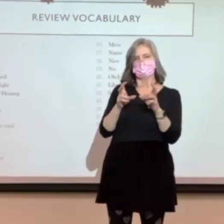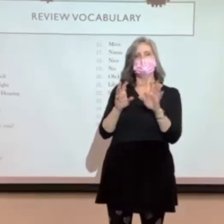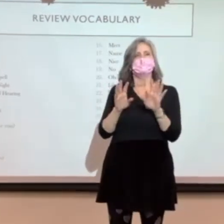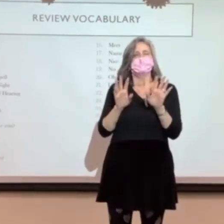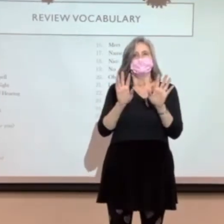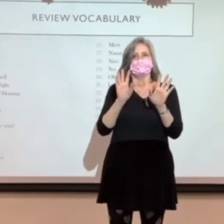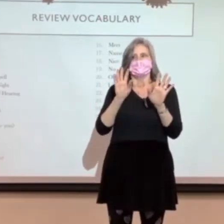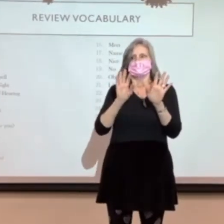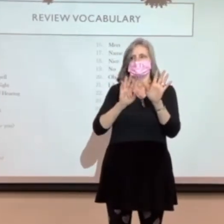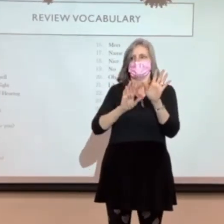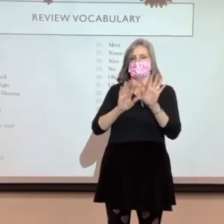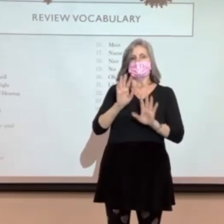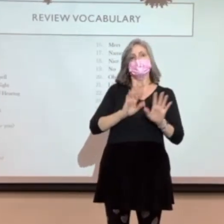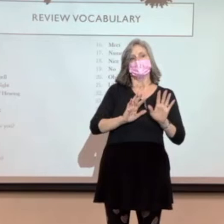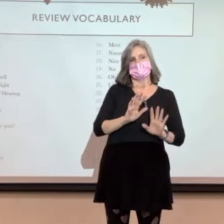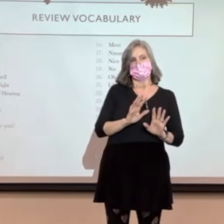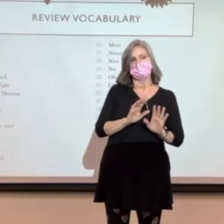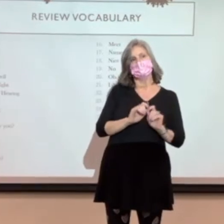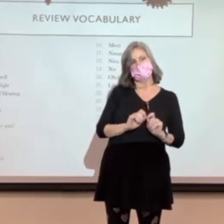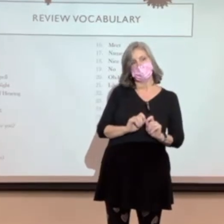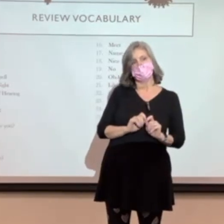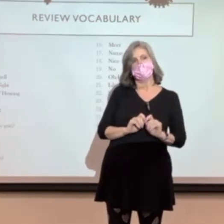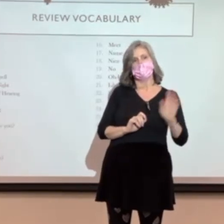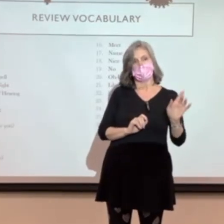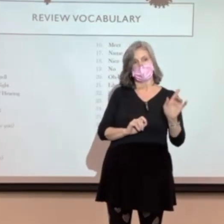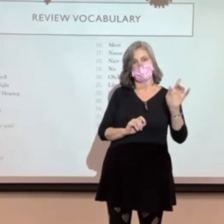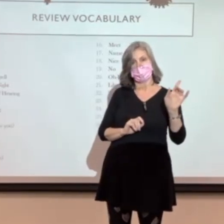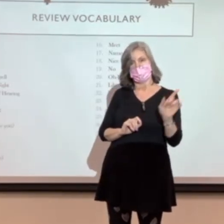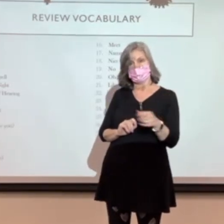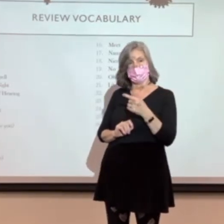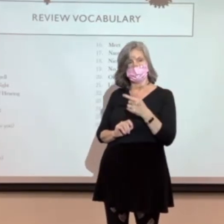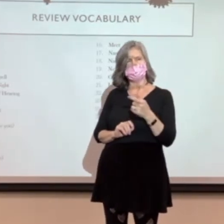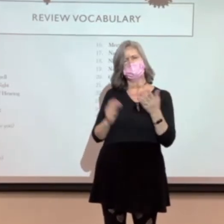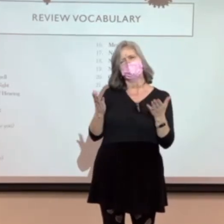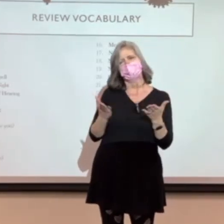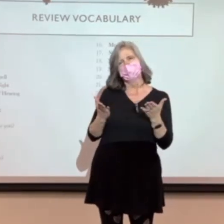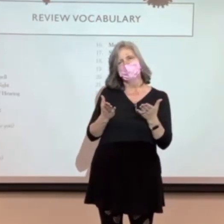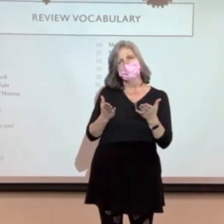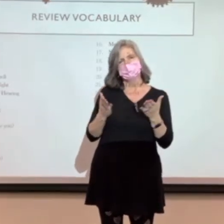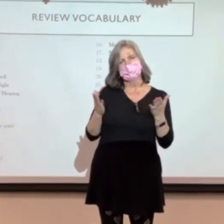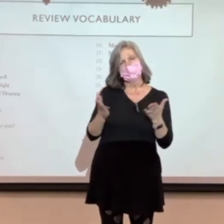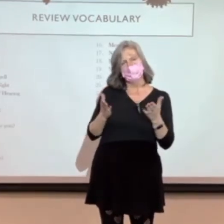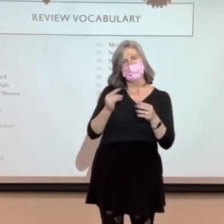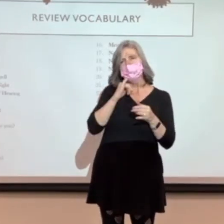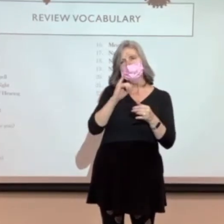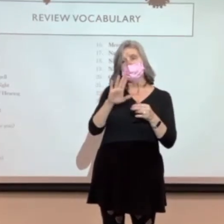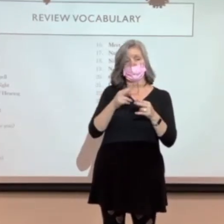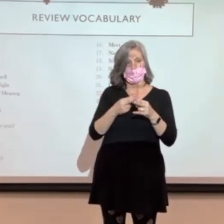articles. The context of the sentence is a little different. Our questions come at the end. So it's not what is your name.